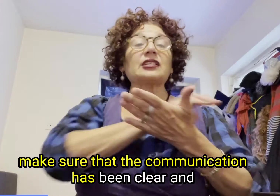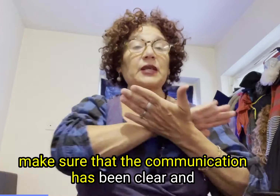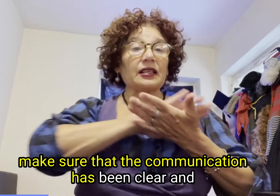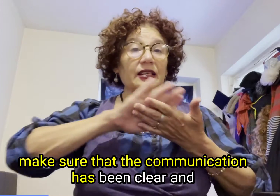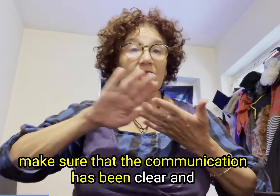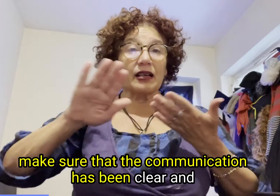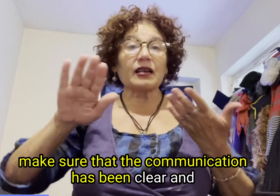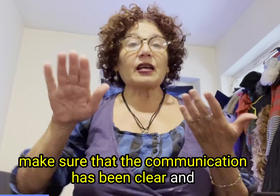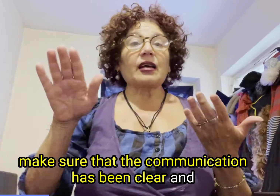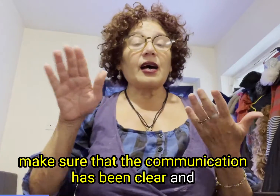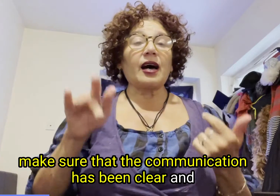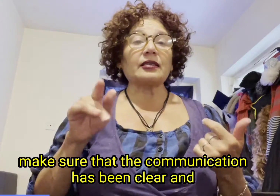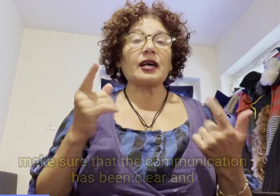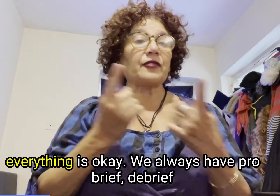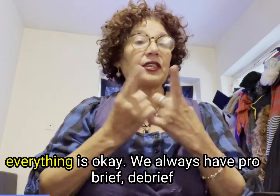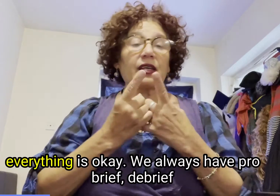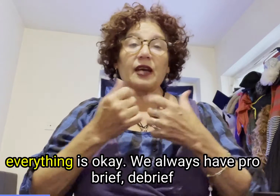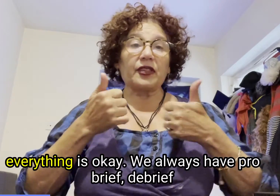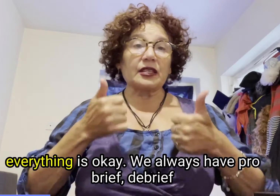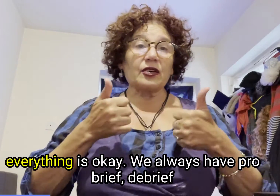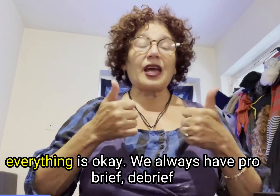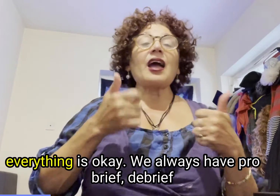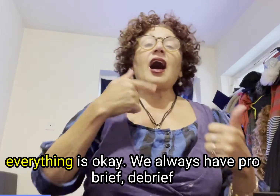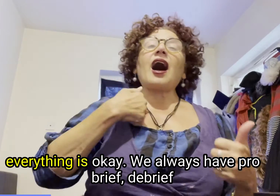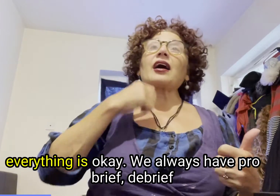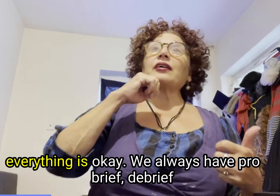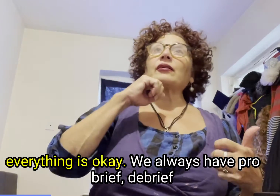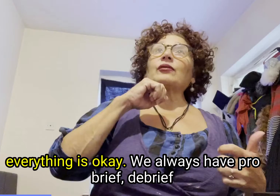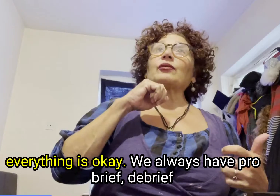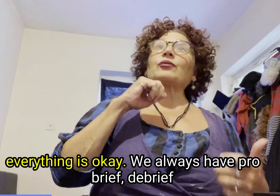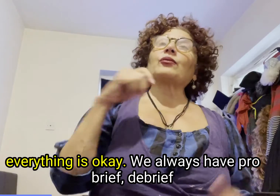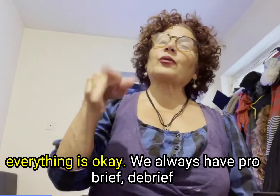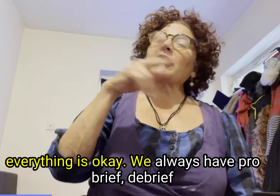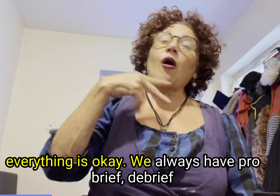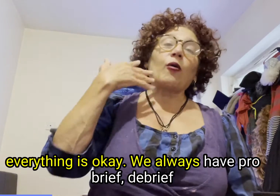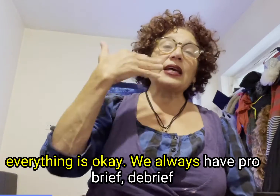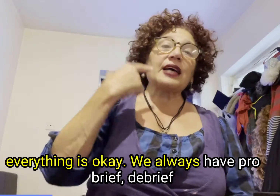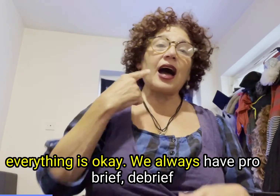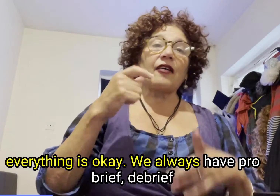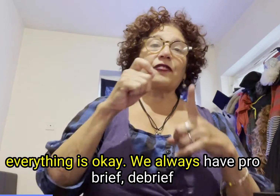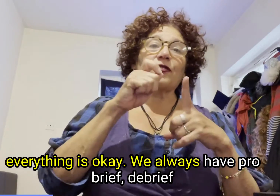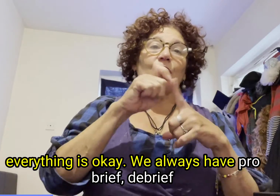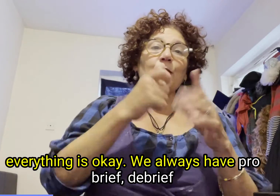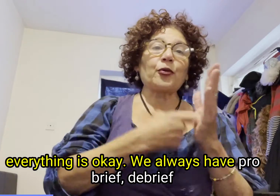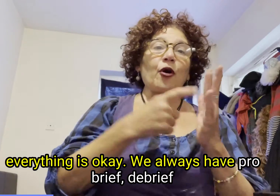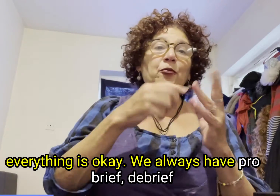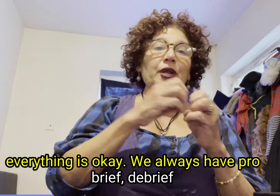been clear and everything is okay. We always have pro